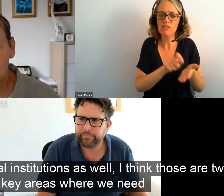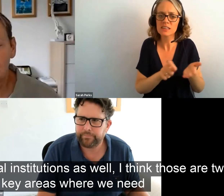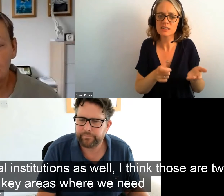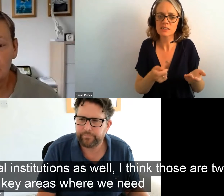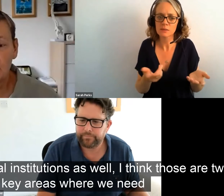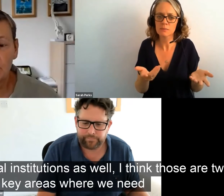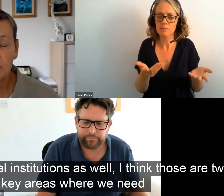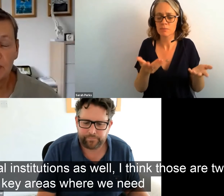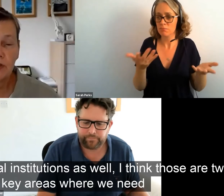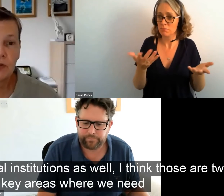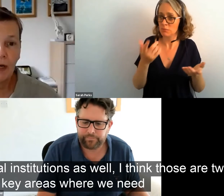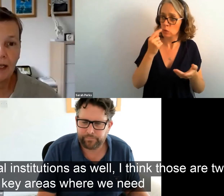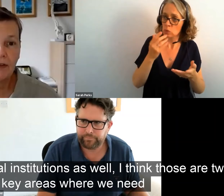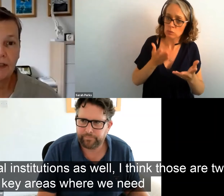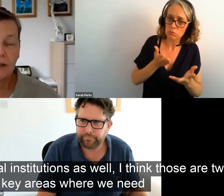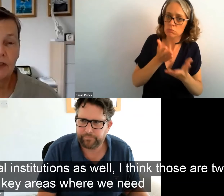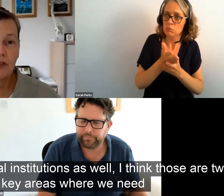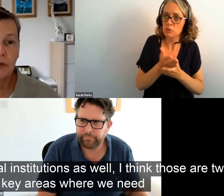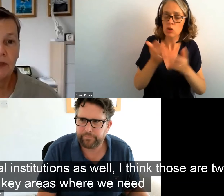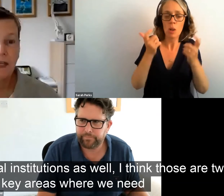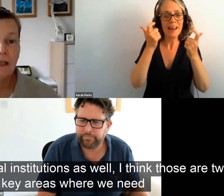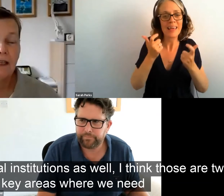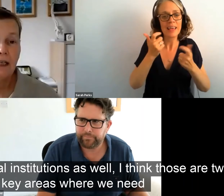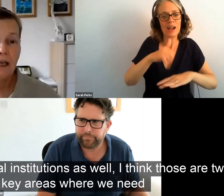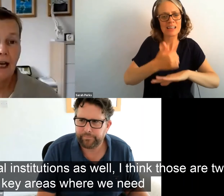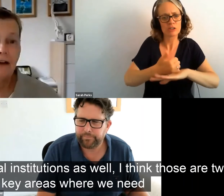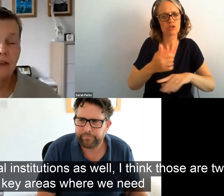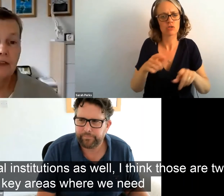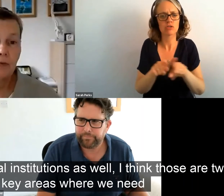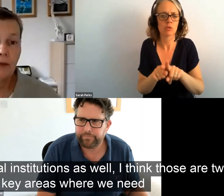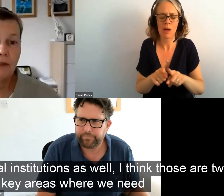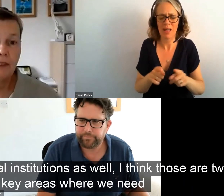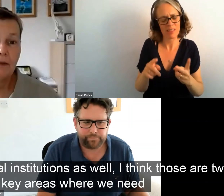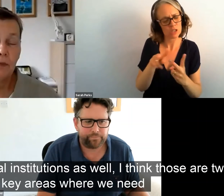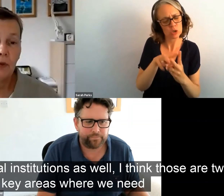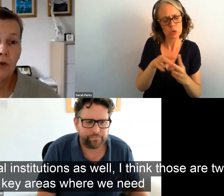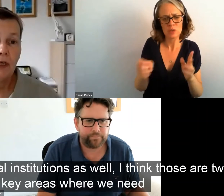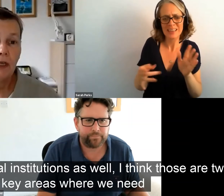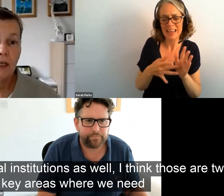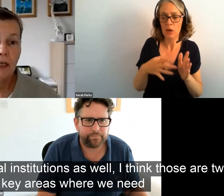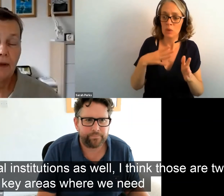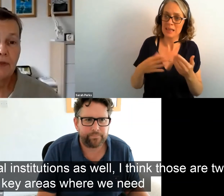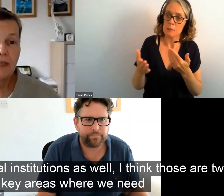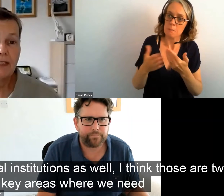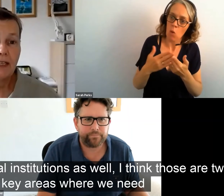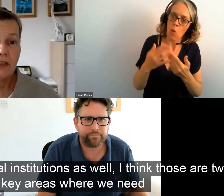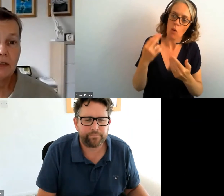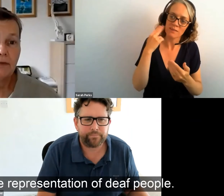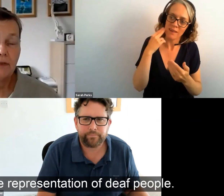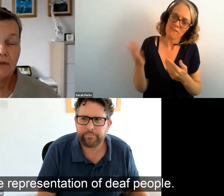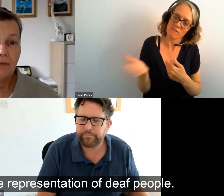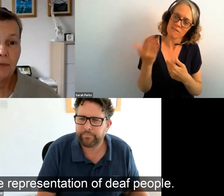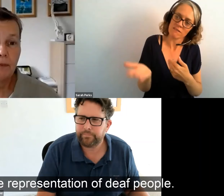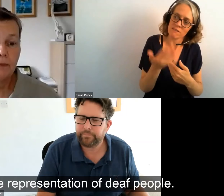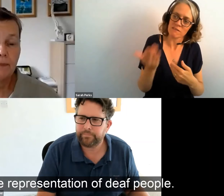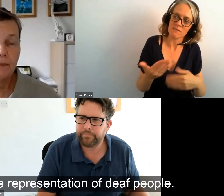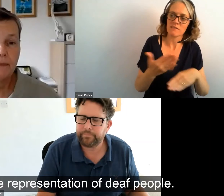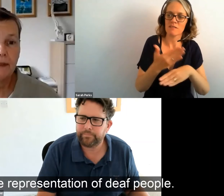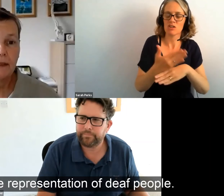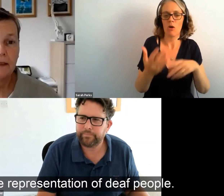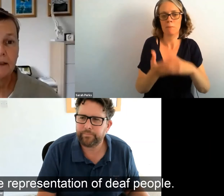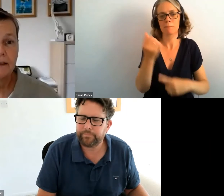in our legal institutions as well. I think those are two key areas where we need more representation of deaf